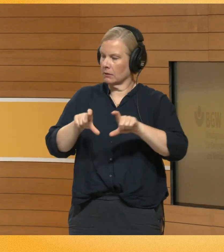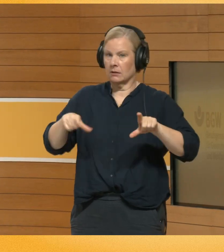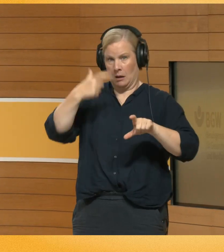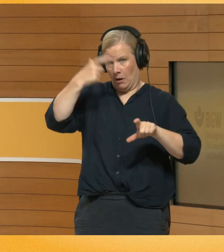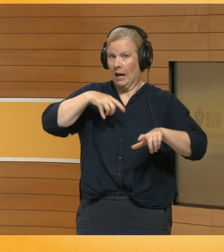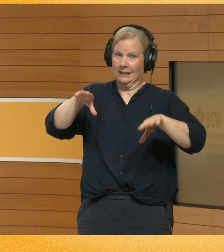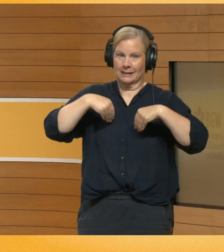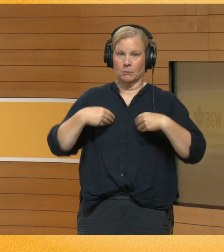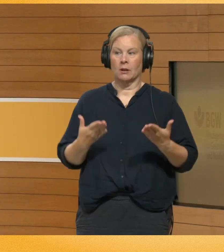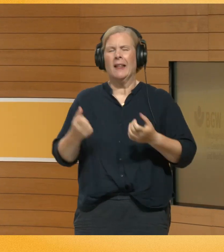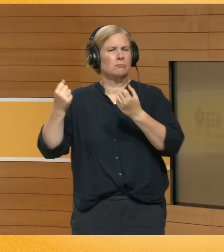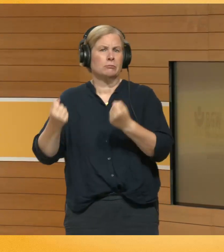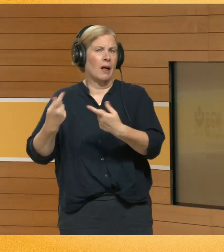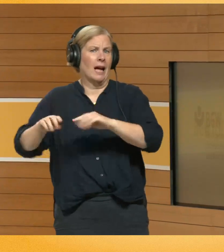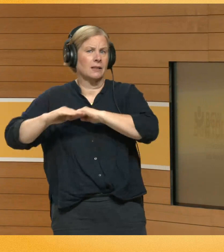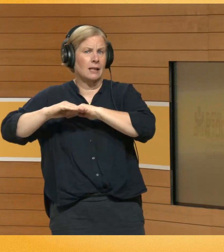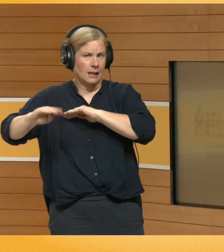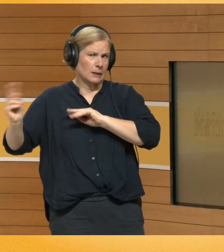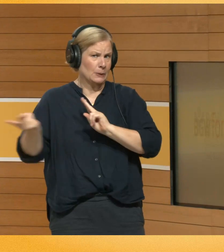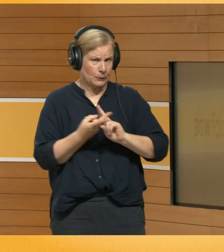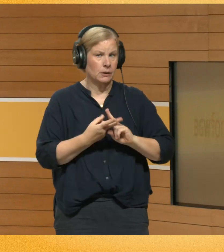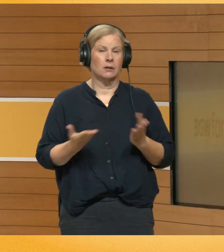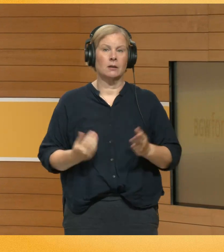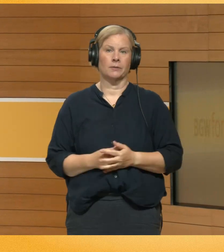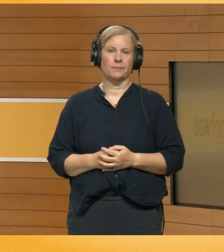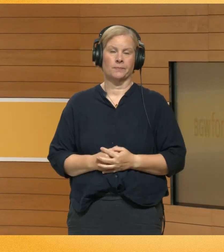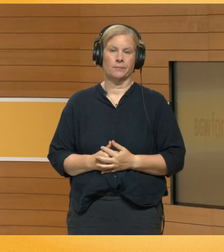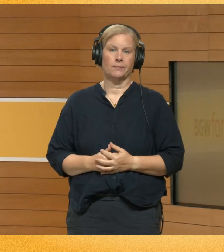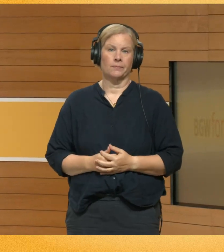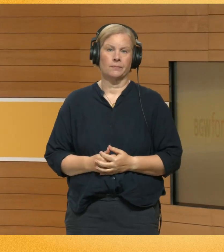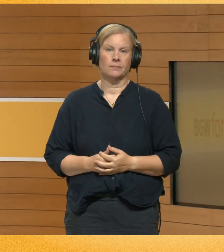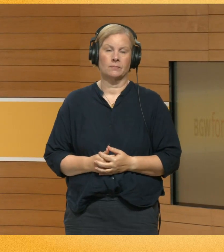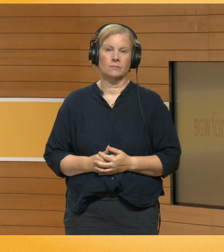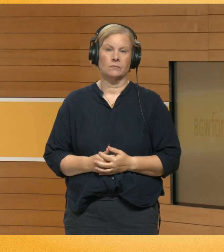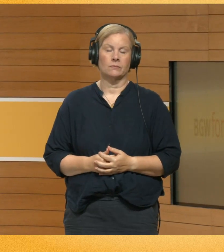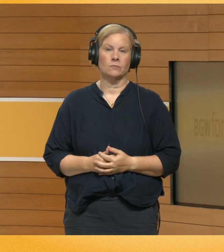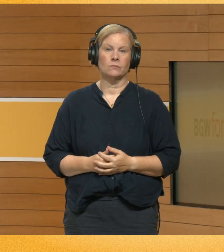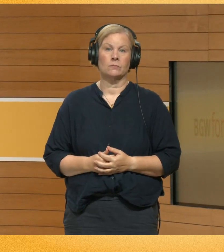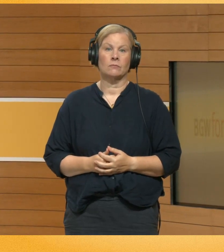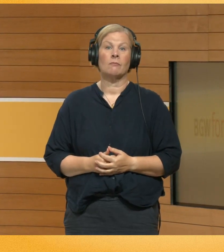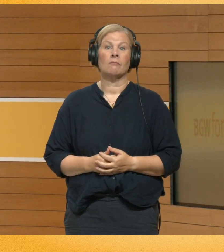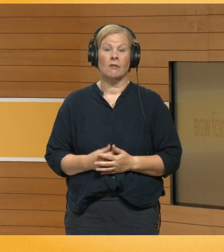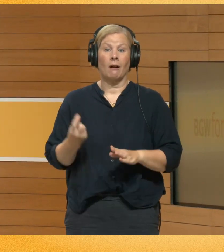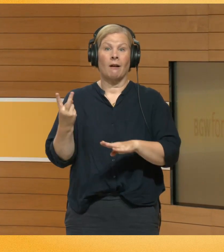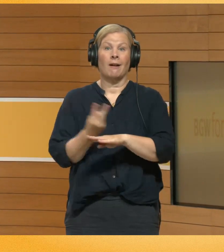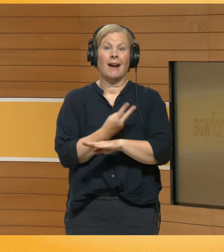count, Ghana's president addressed the country 29 times during the COVID, and the last one was held